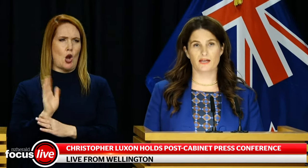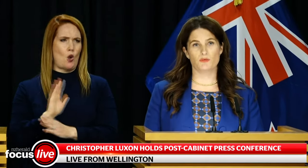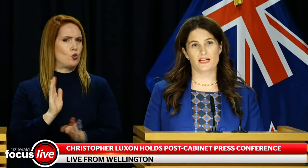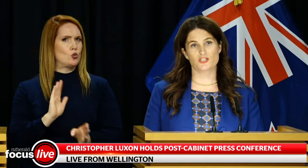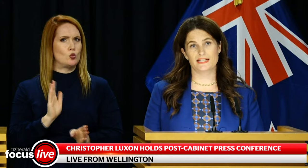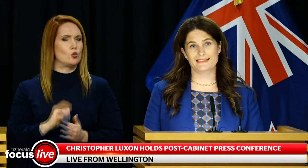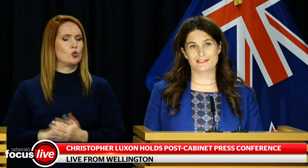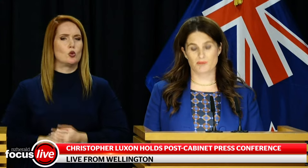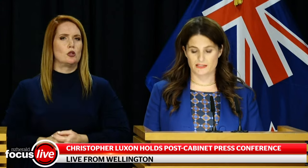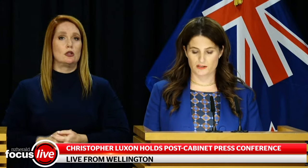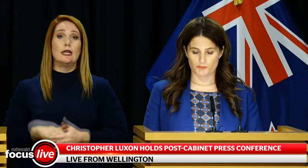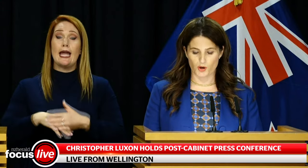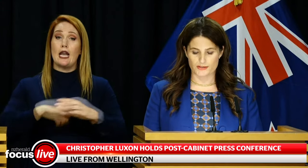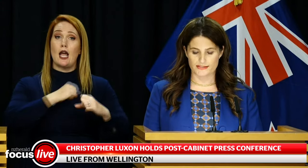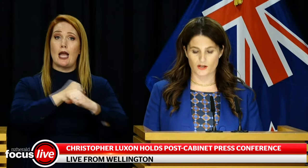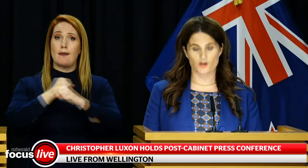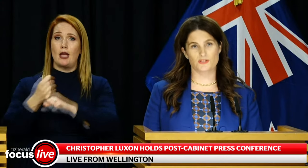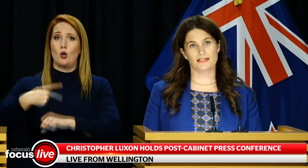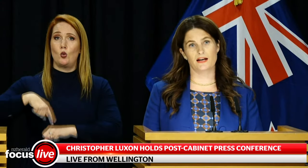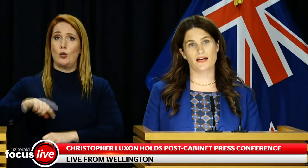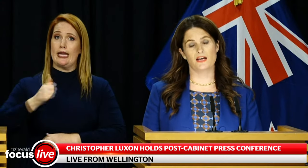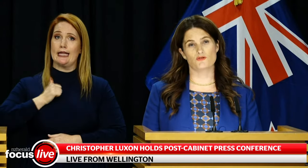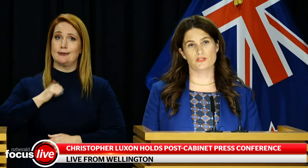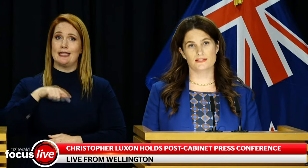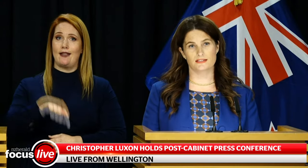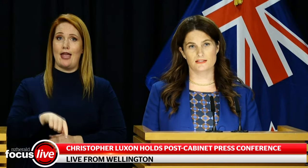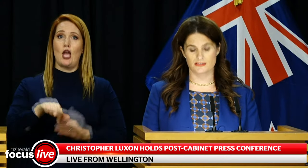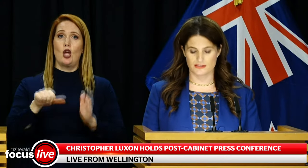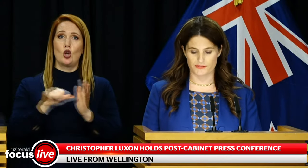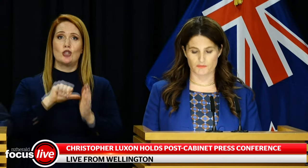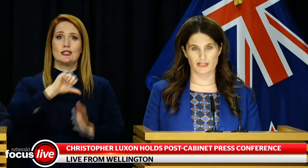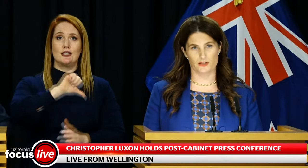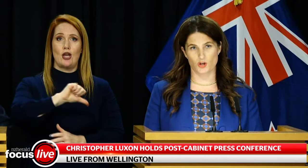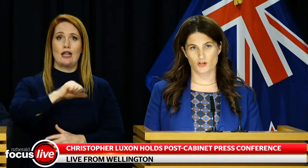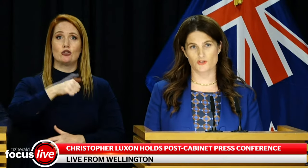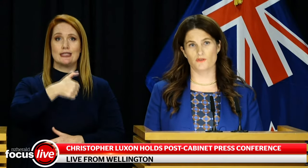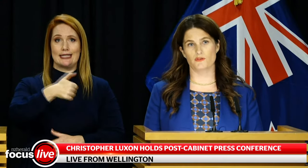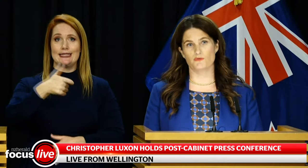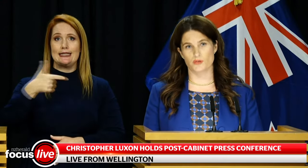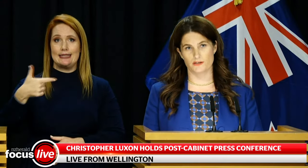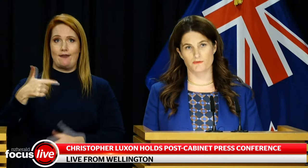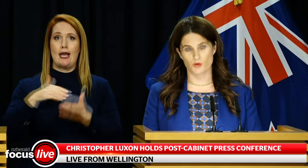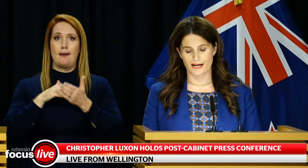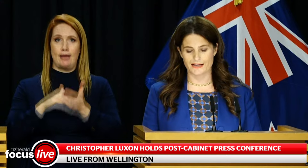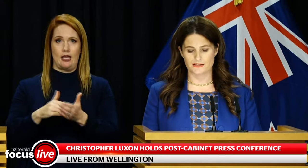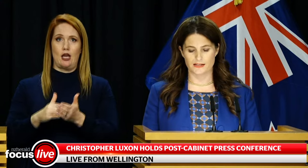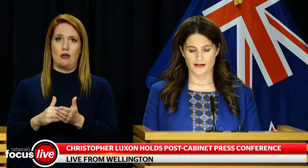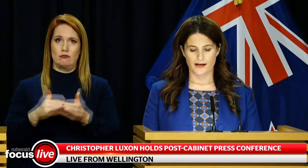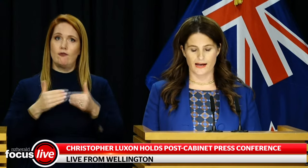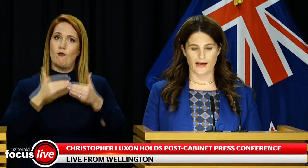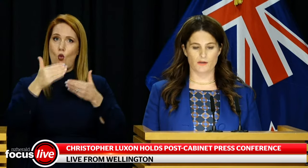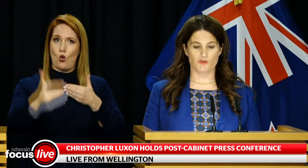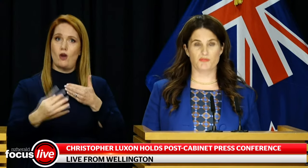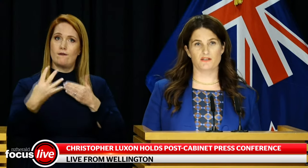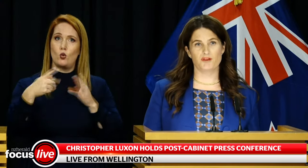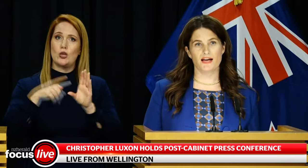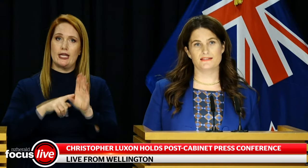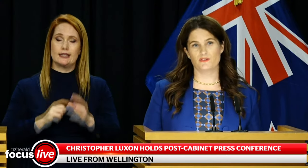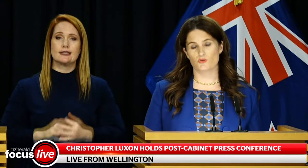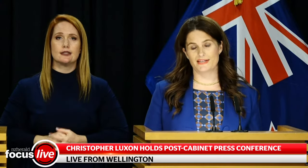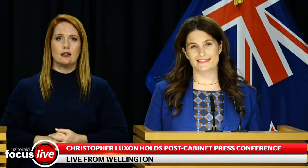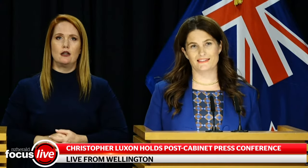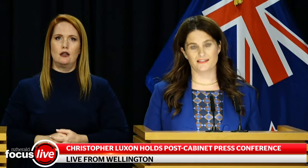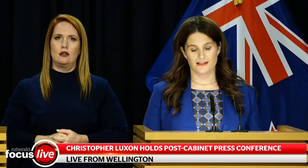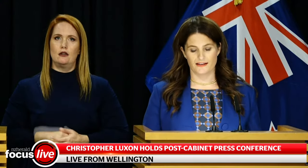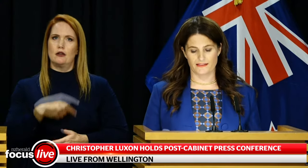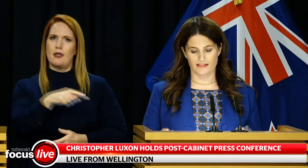the campaign, we actually estimated the policy at costing $967 million over the four-year forecast. And we've been advised